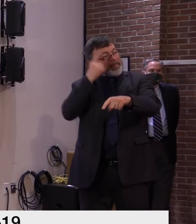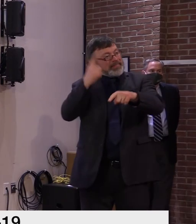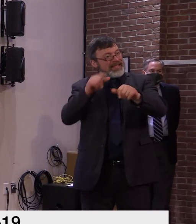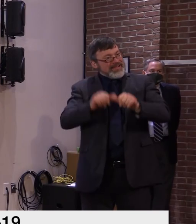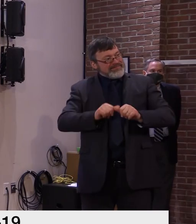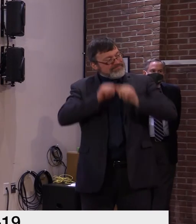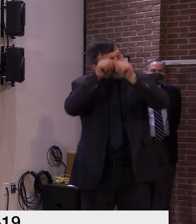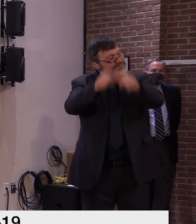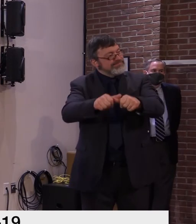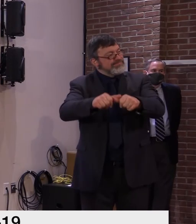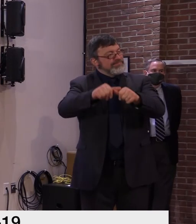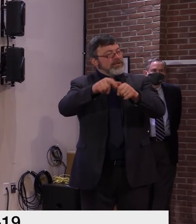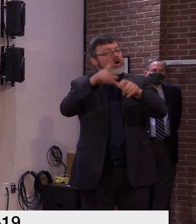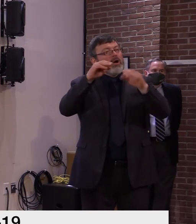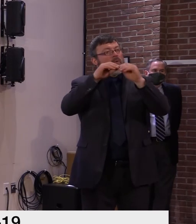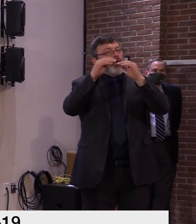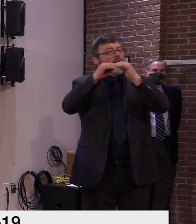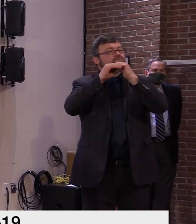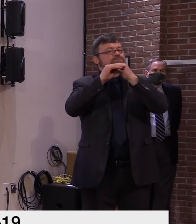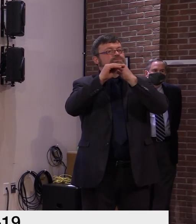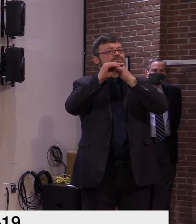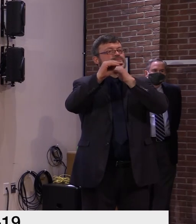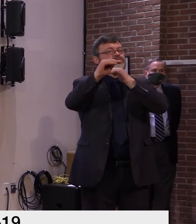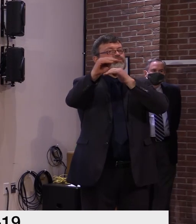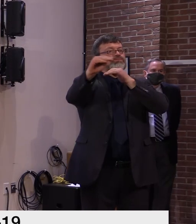in a more flexible manner. Secondly,